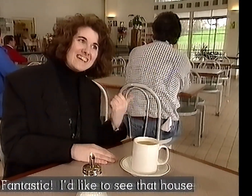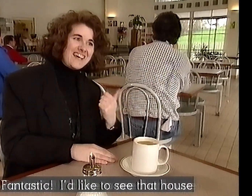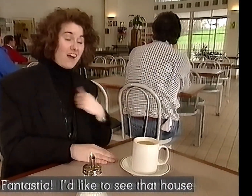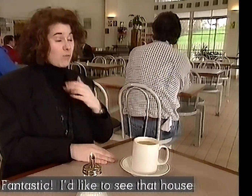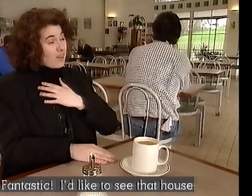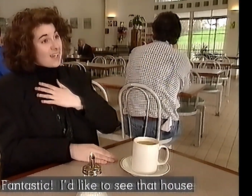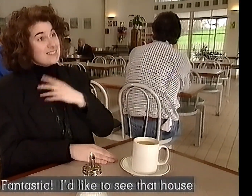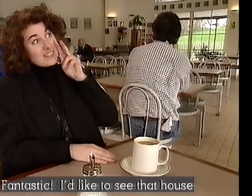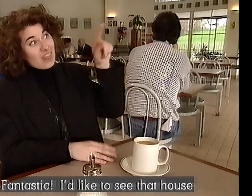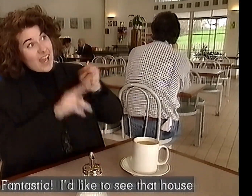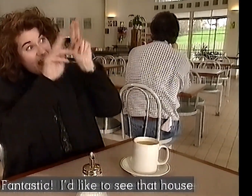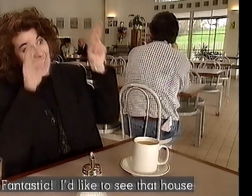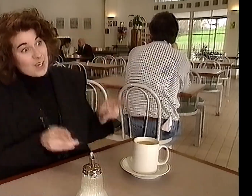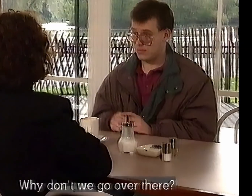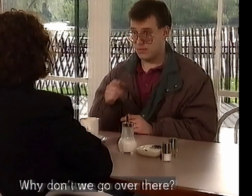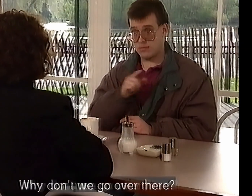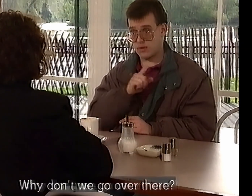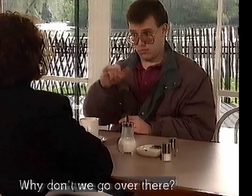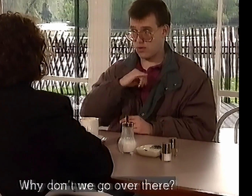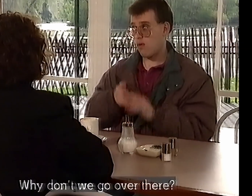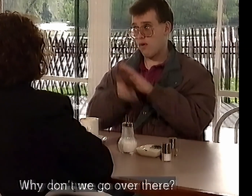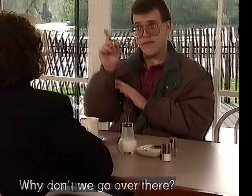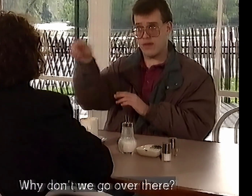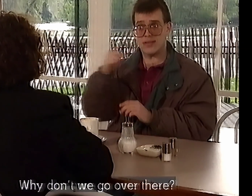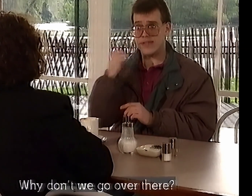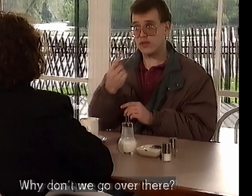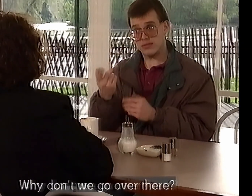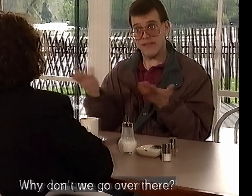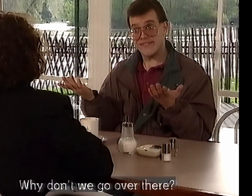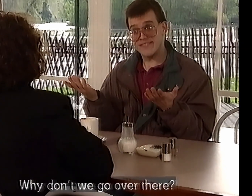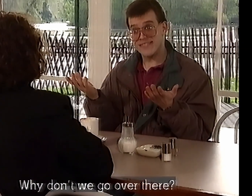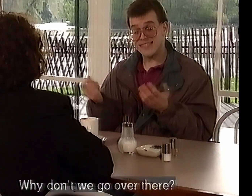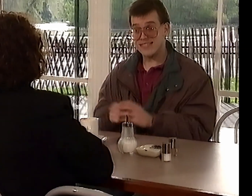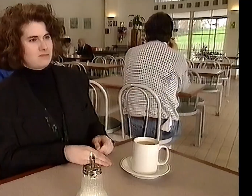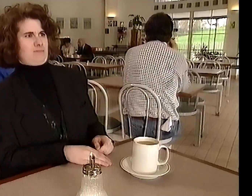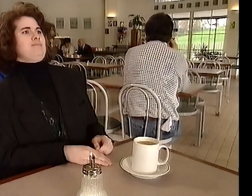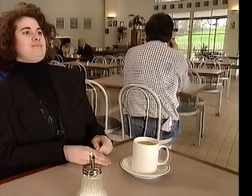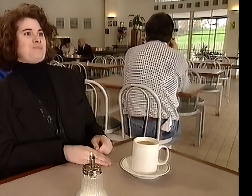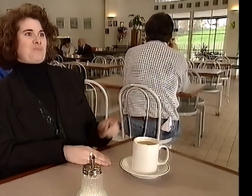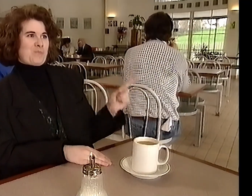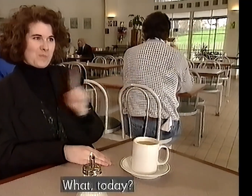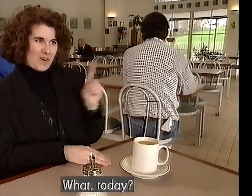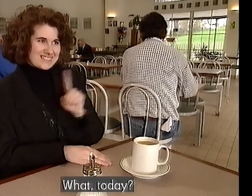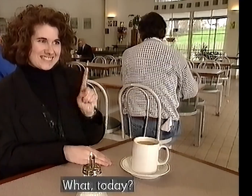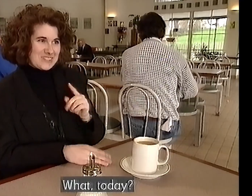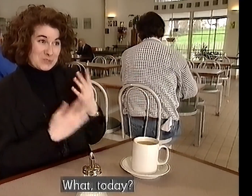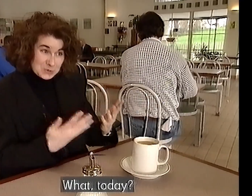Fantastic. I'd like to see that house. Well, why don't we go over there? You can see it for yourself. What?